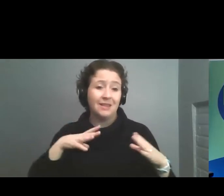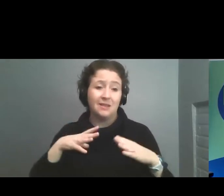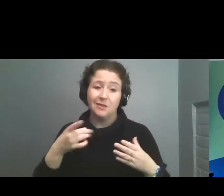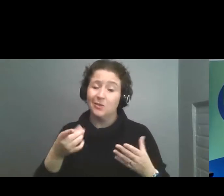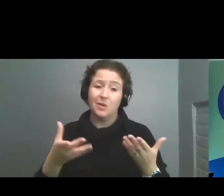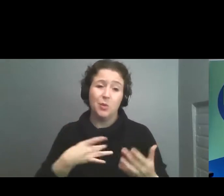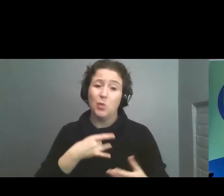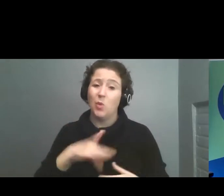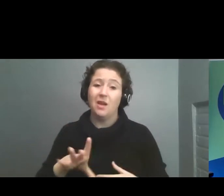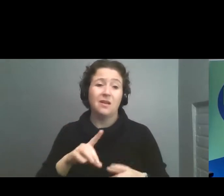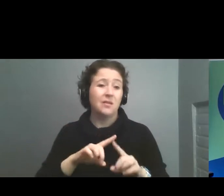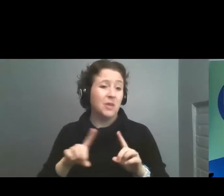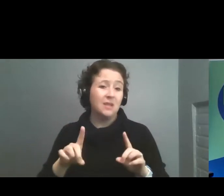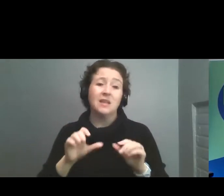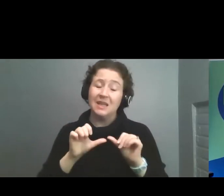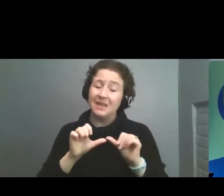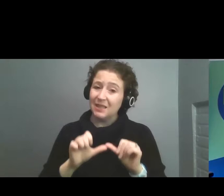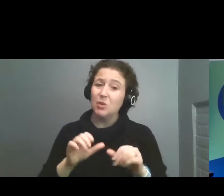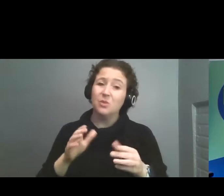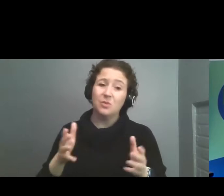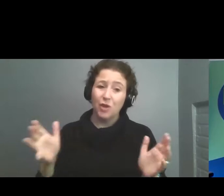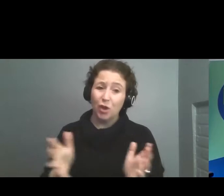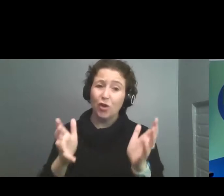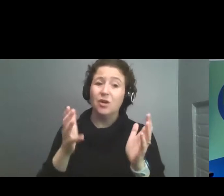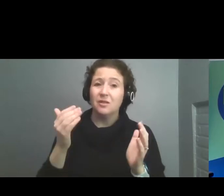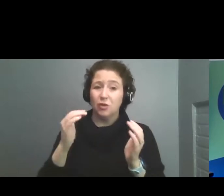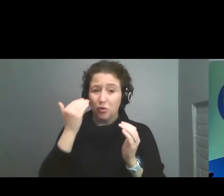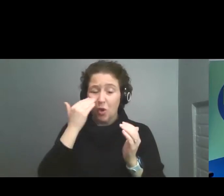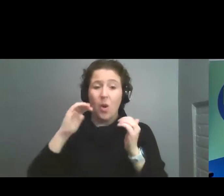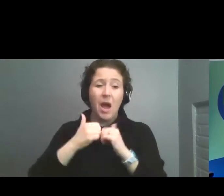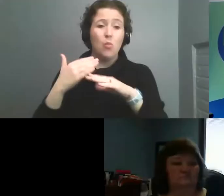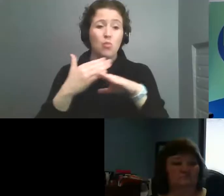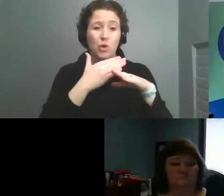it, but we'll continue to push for what we know will protect our community.